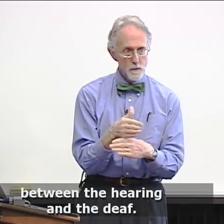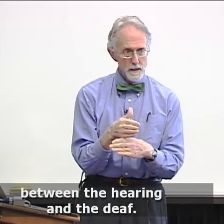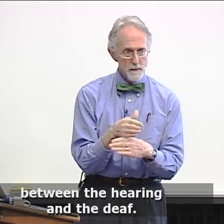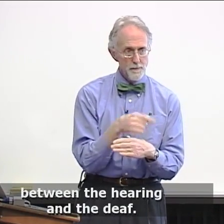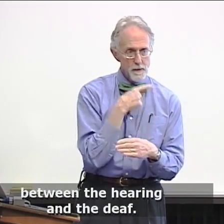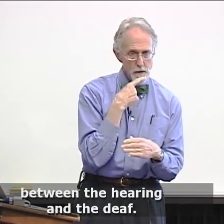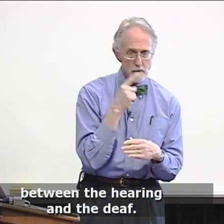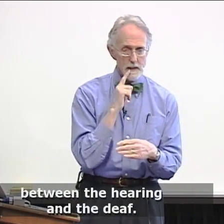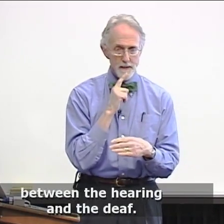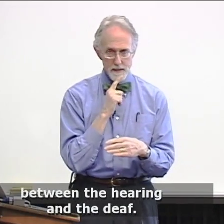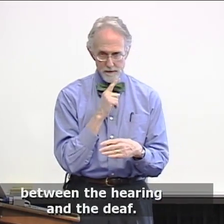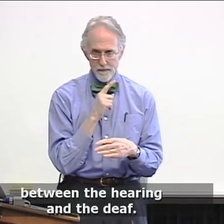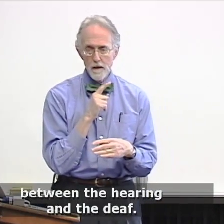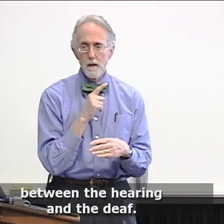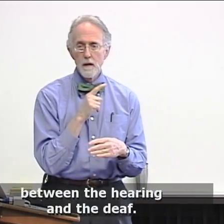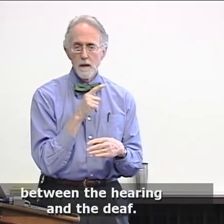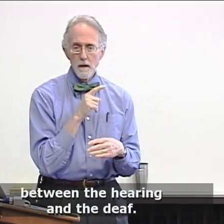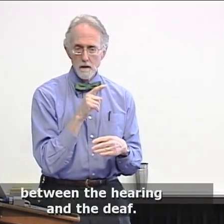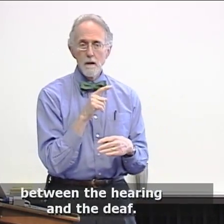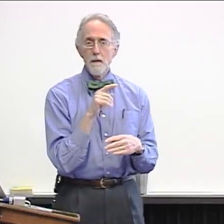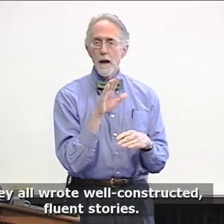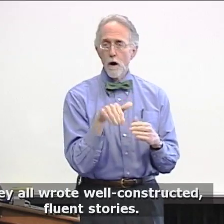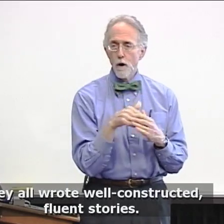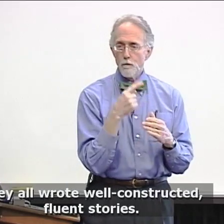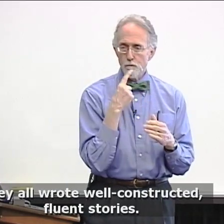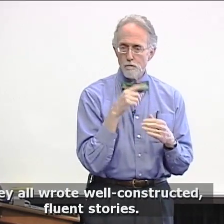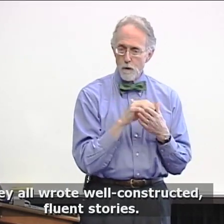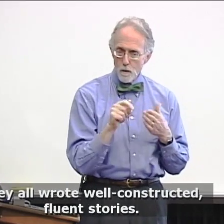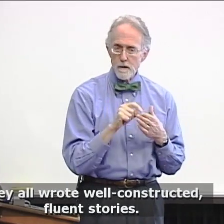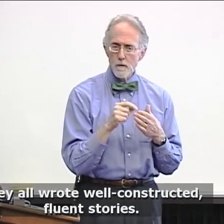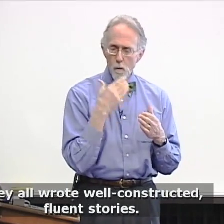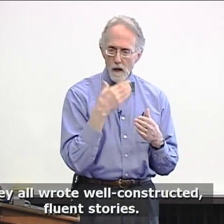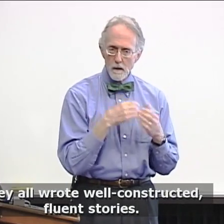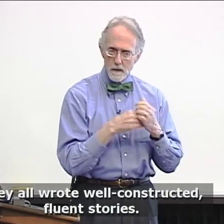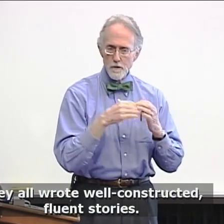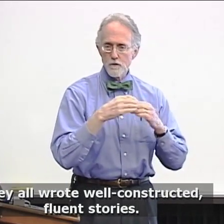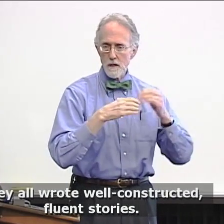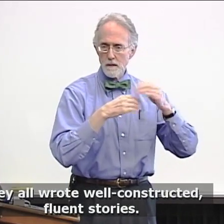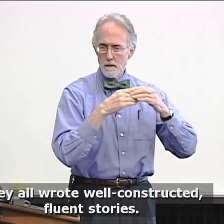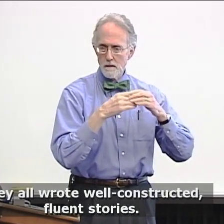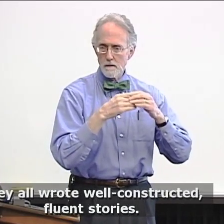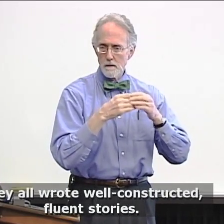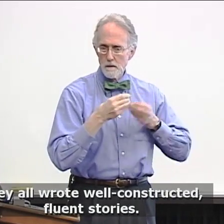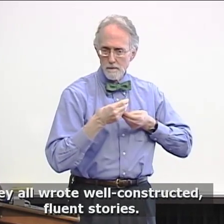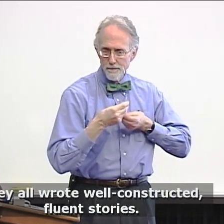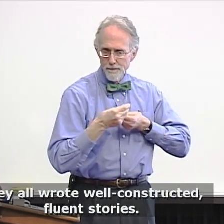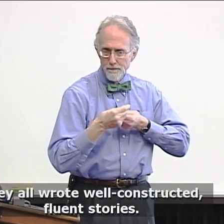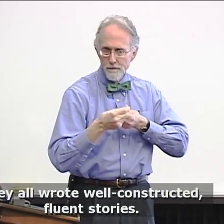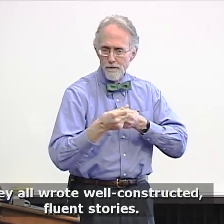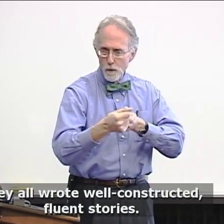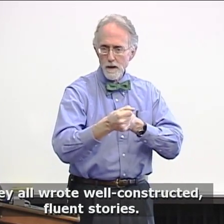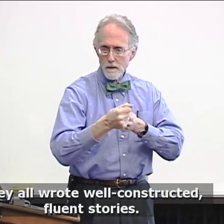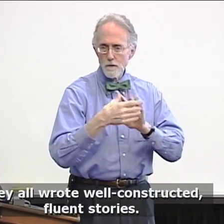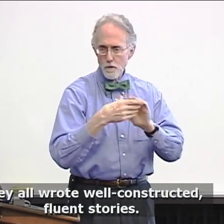between the hearing and the deaf. They all wrote well-constructed, fluent